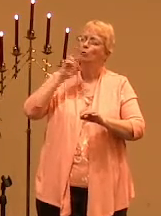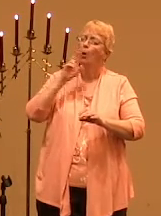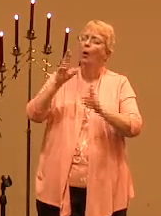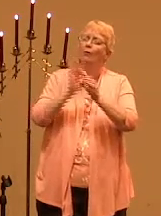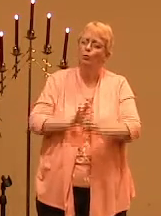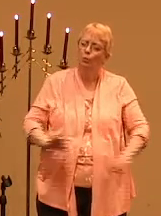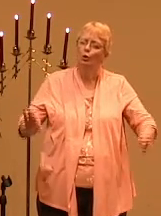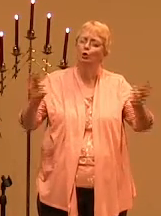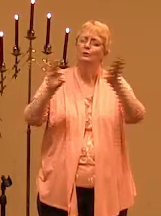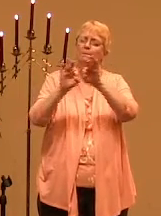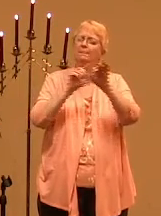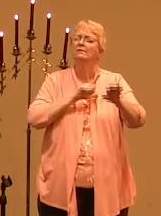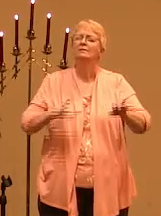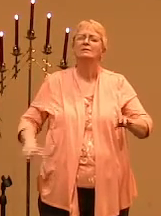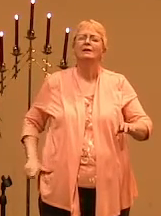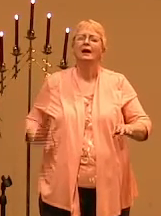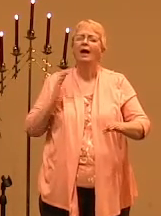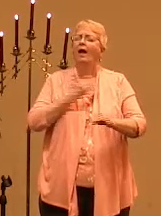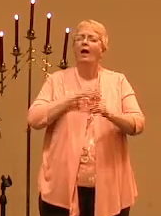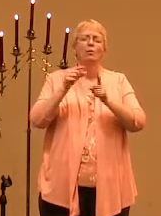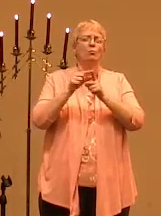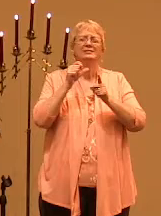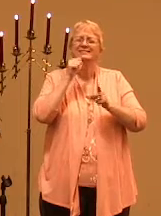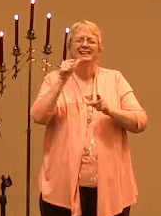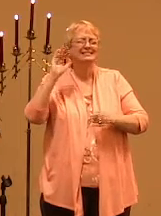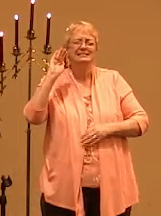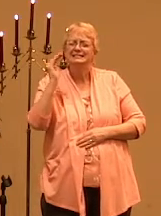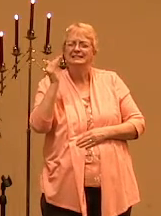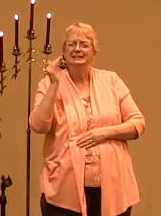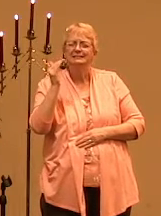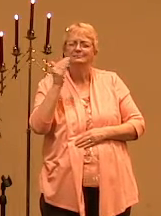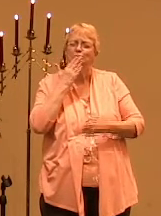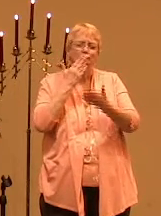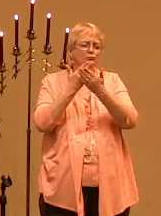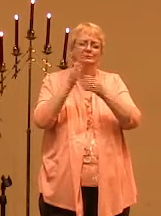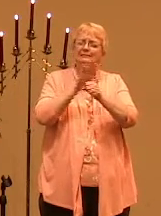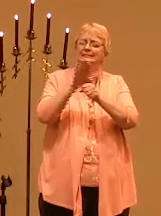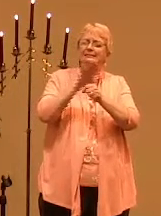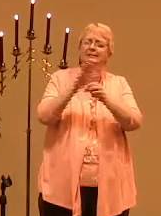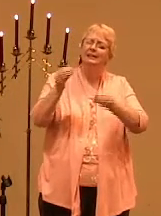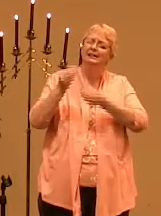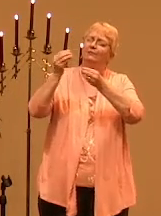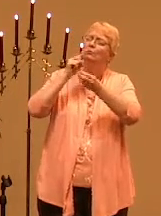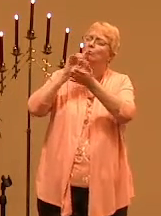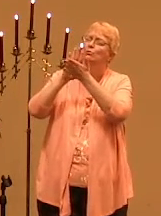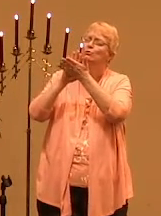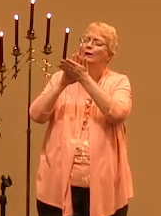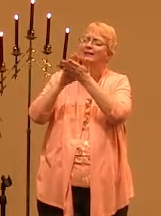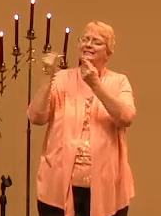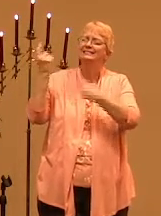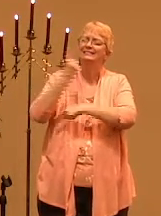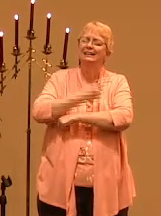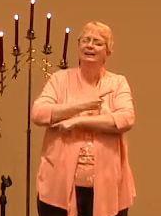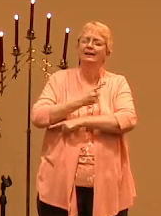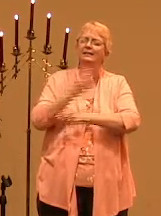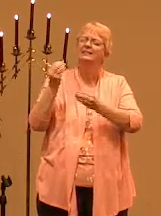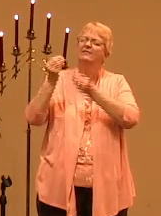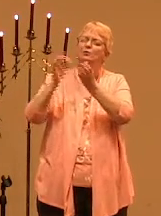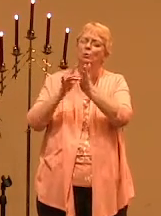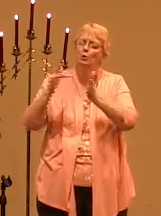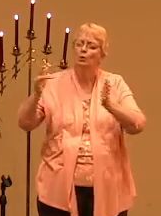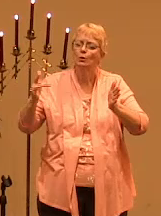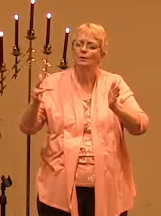worthy. Lord, our words do not seem adequate enough to give you praise, to give you